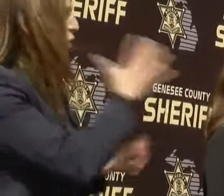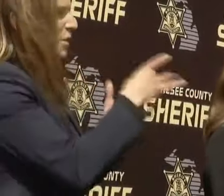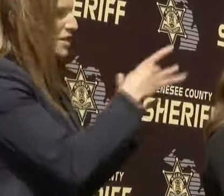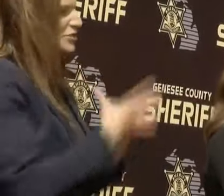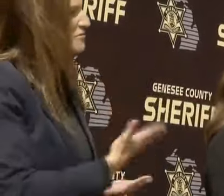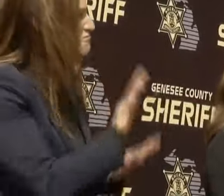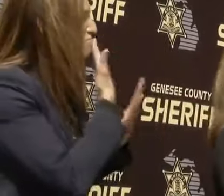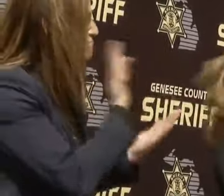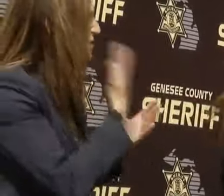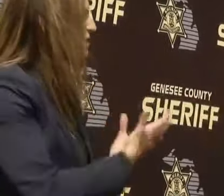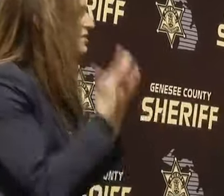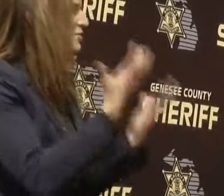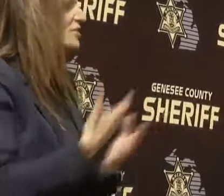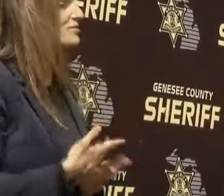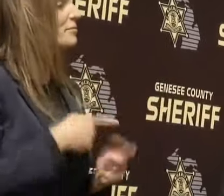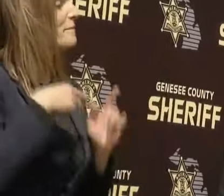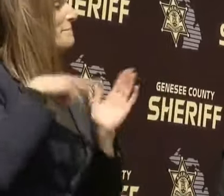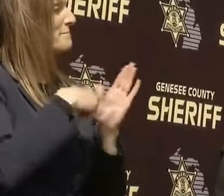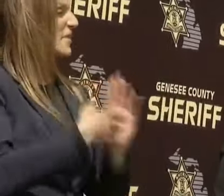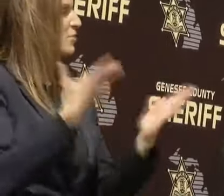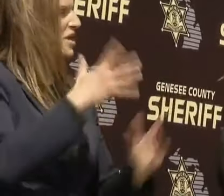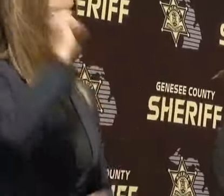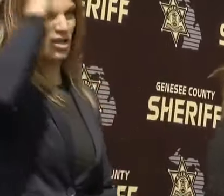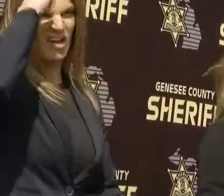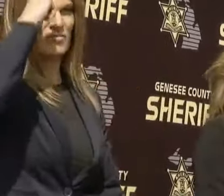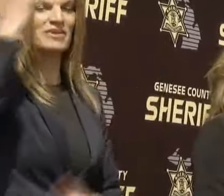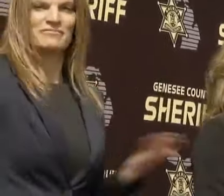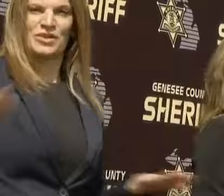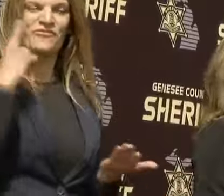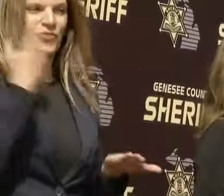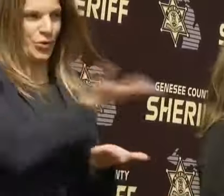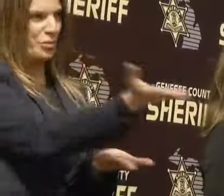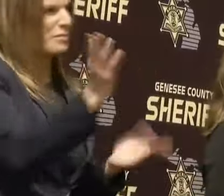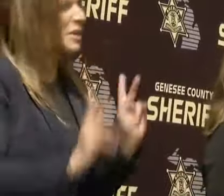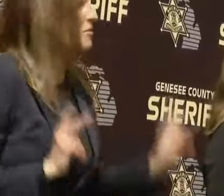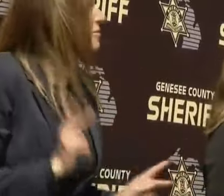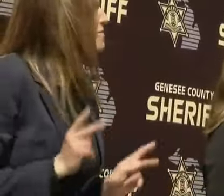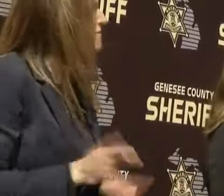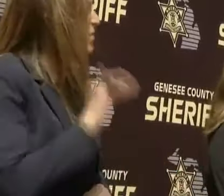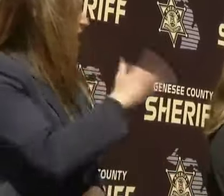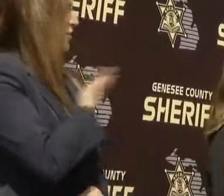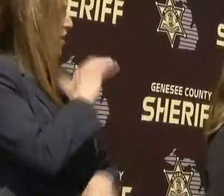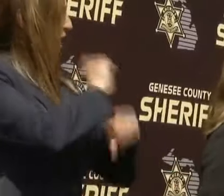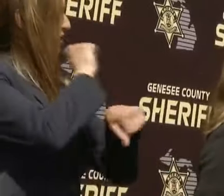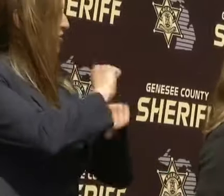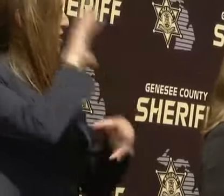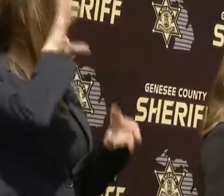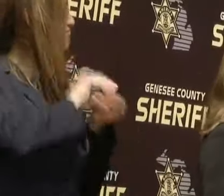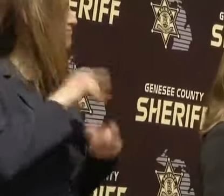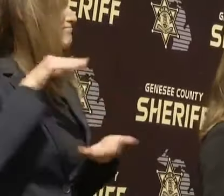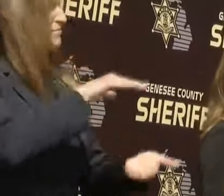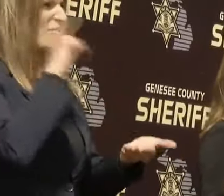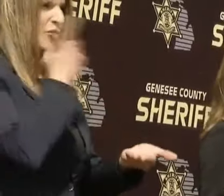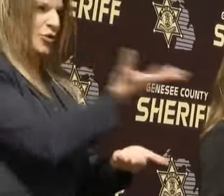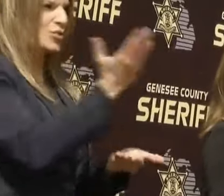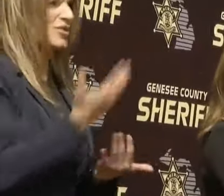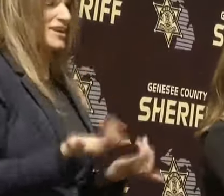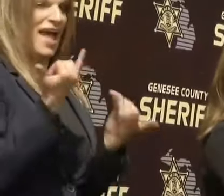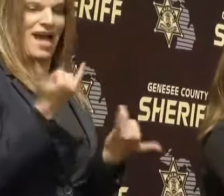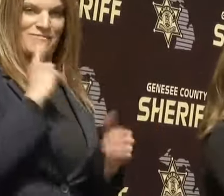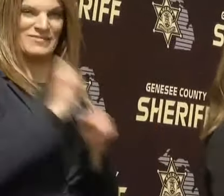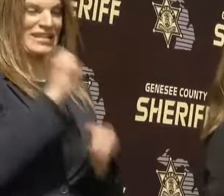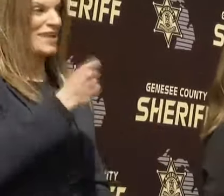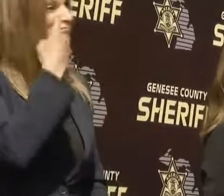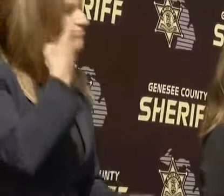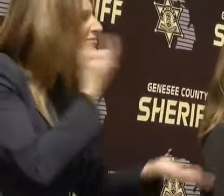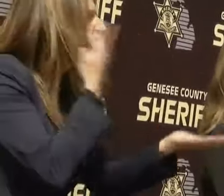leadership and bringing government to the people, which is part of what we all work to do every day. But here today, we see it firsthand, and